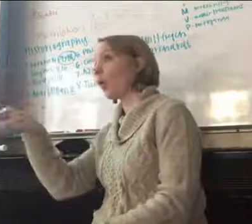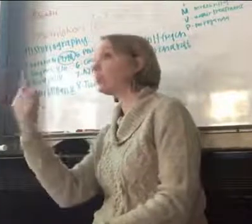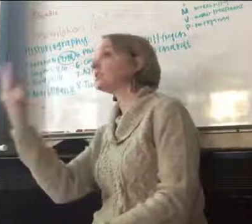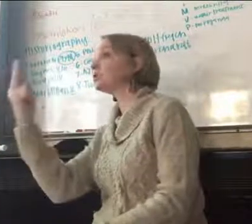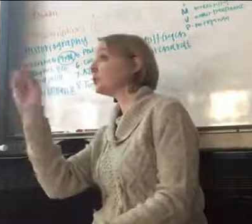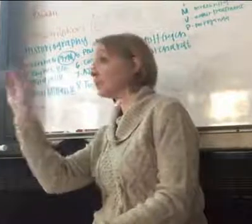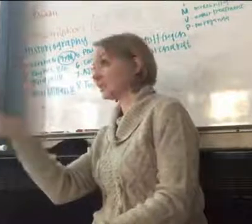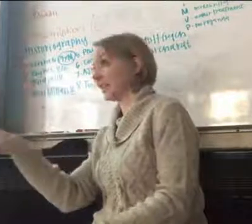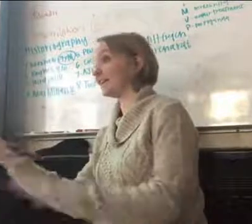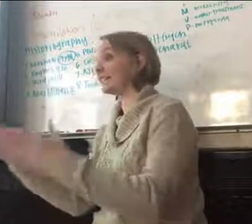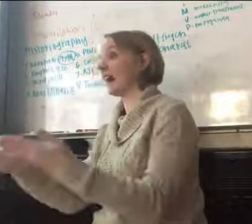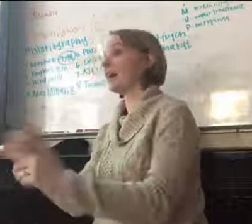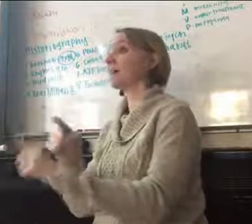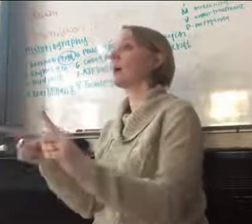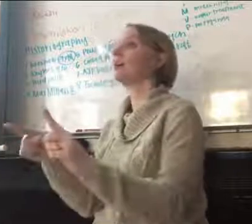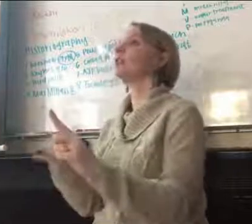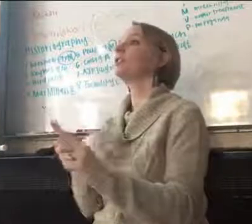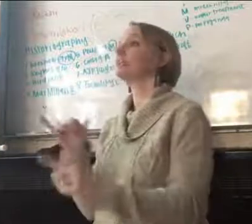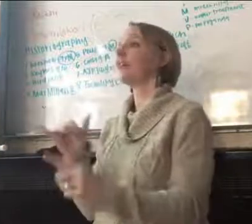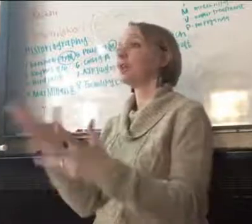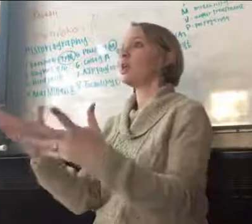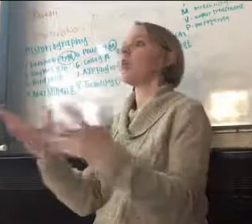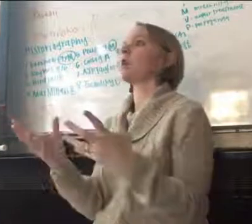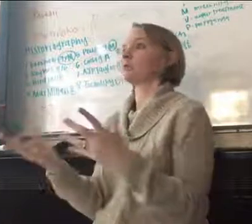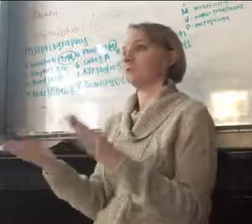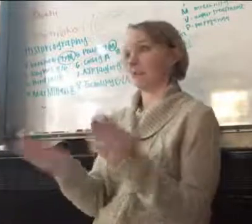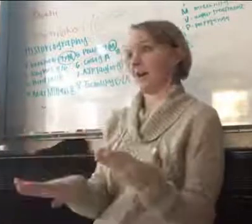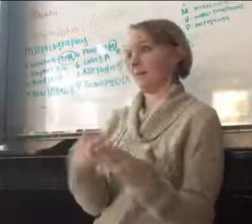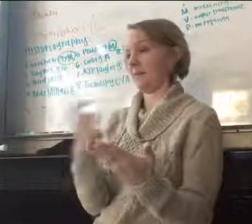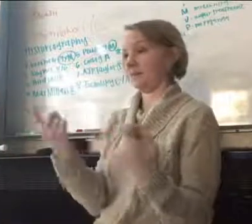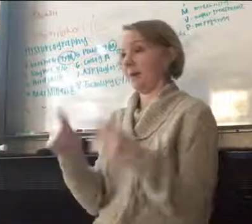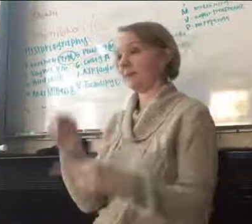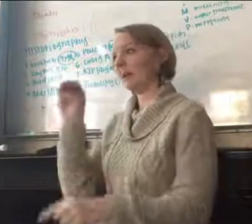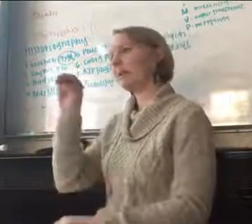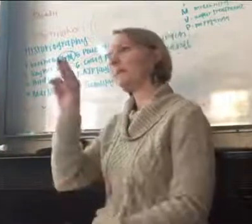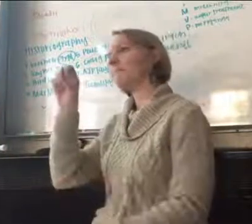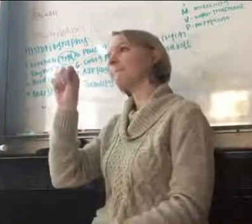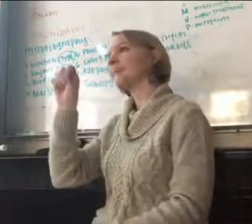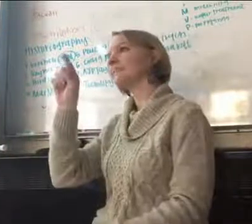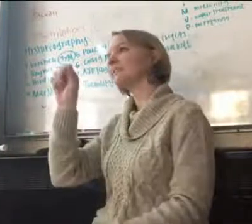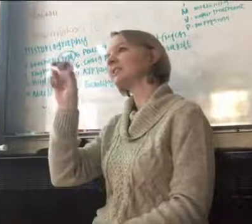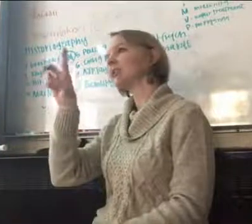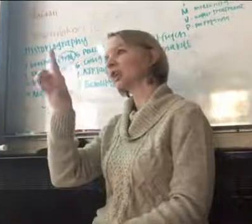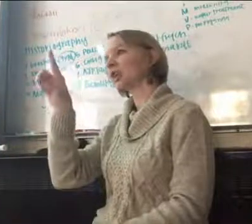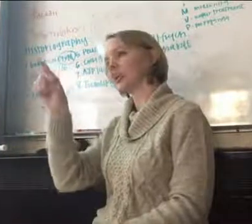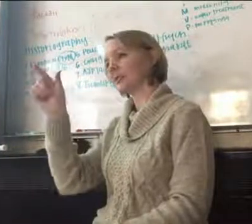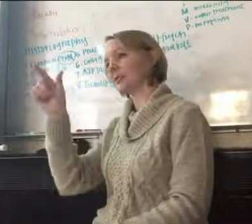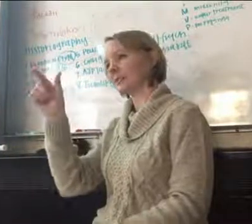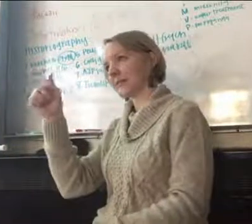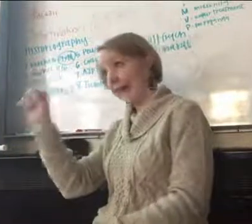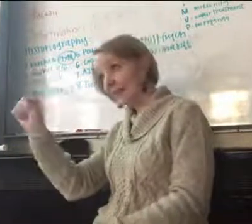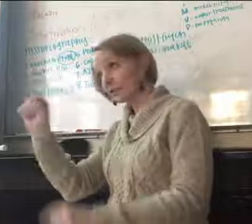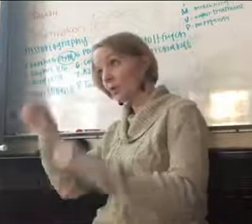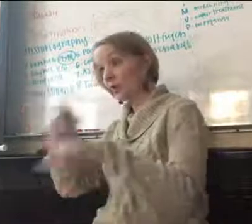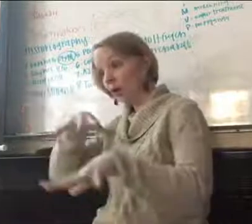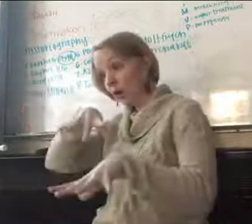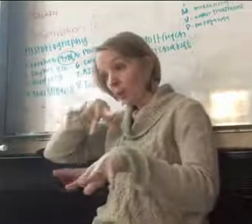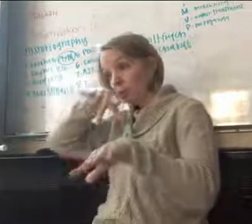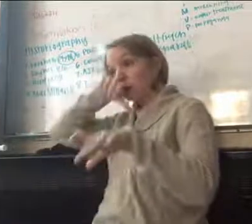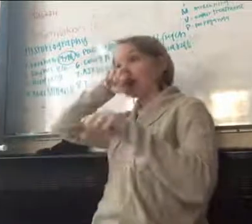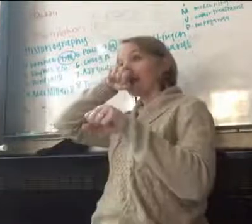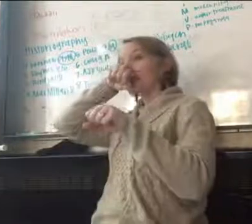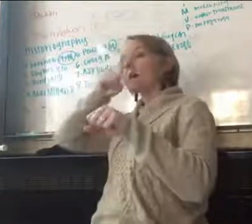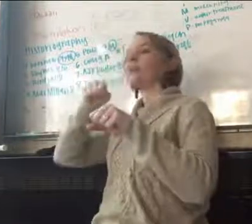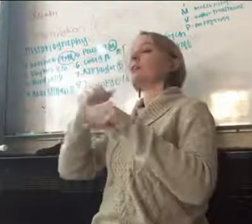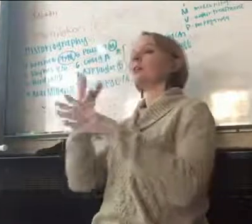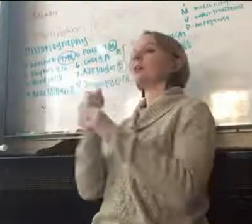gas. But you're going to feel like you want to die. Because what happens with mustard gas is when you breathe it in or it comes into contact with your skin, you get